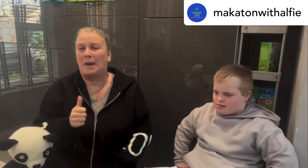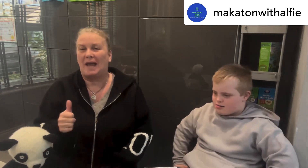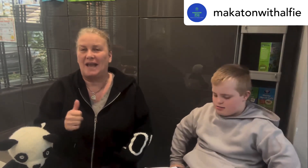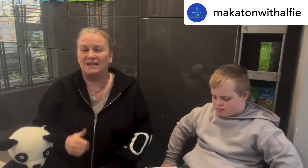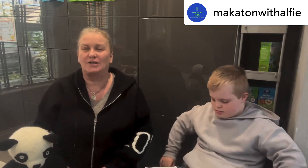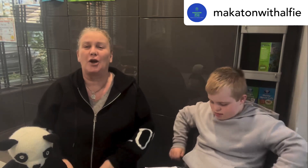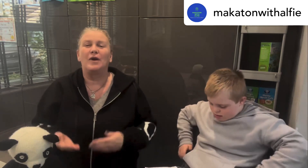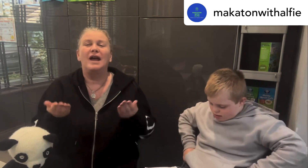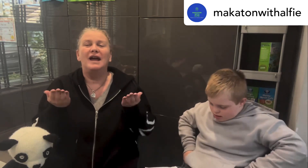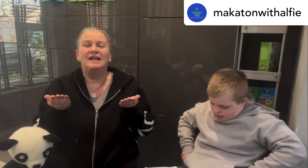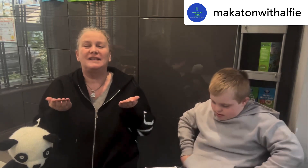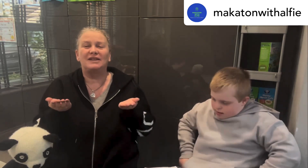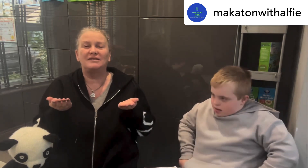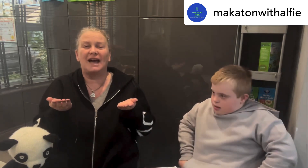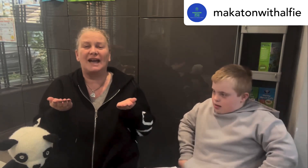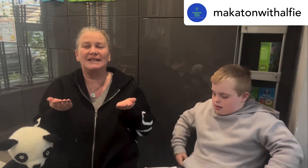Okay. So, see those hands?